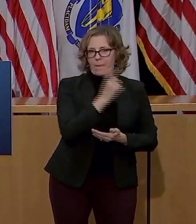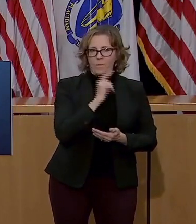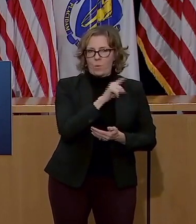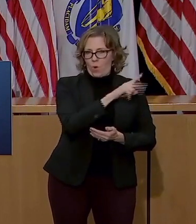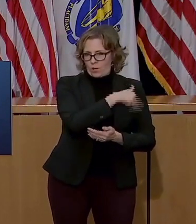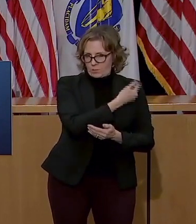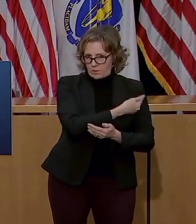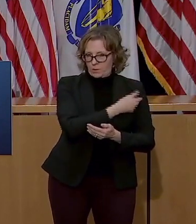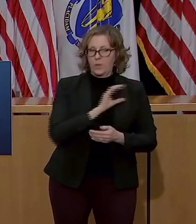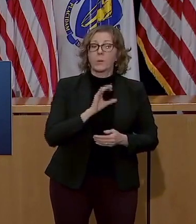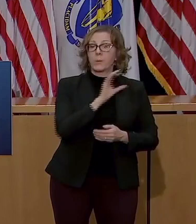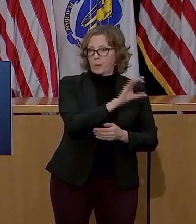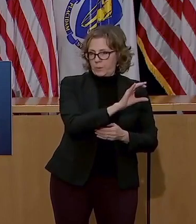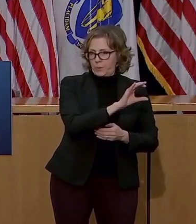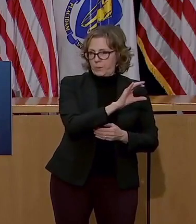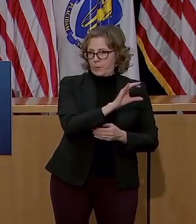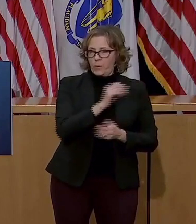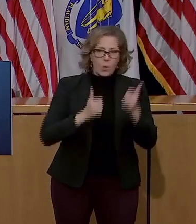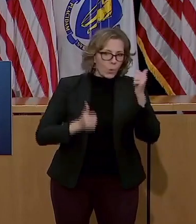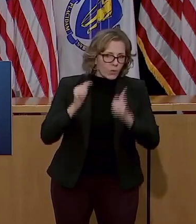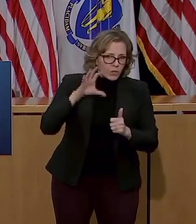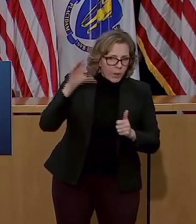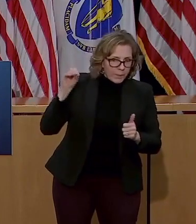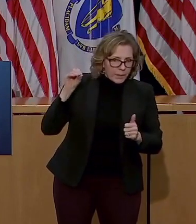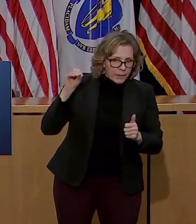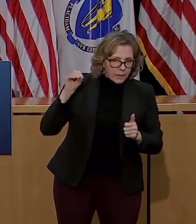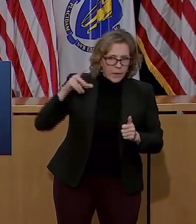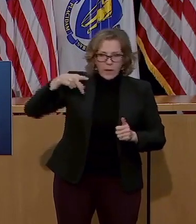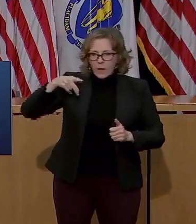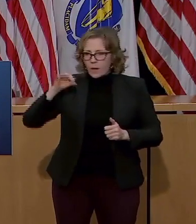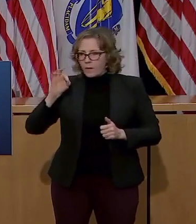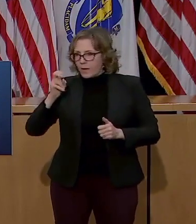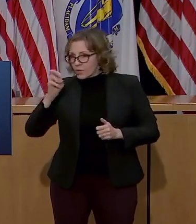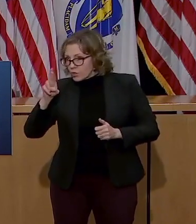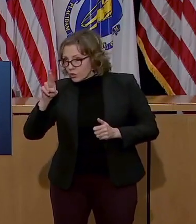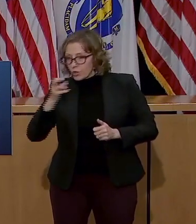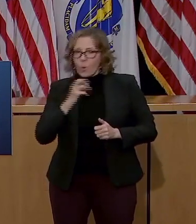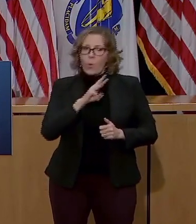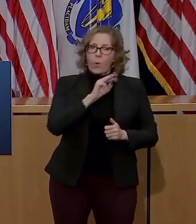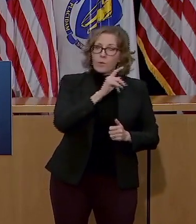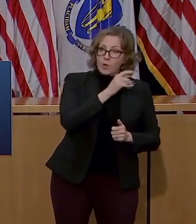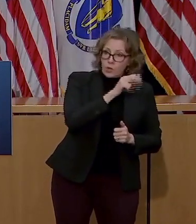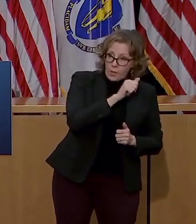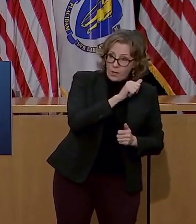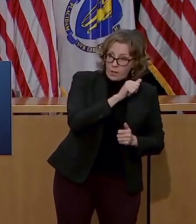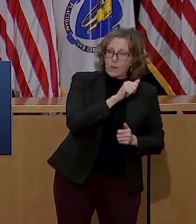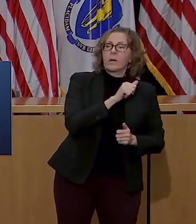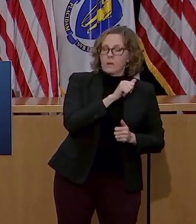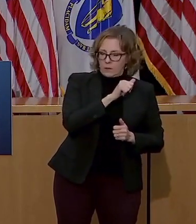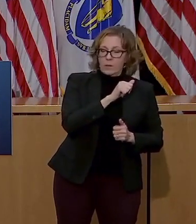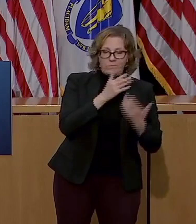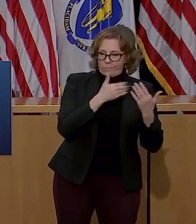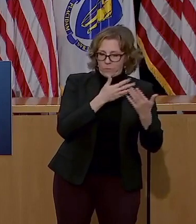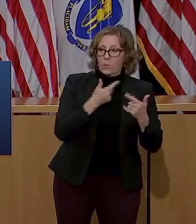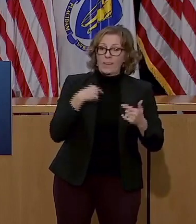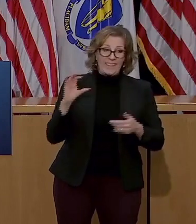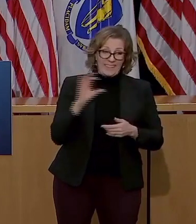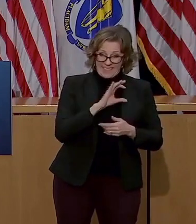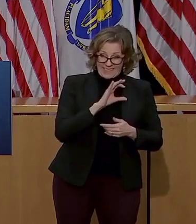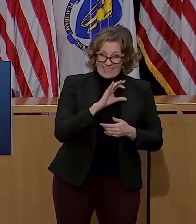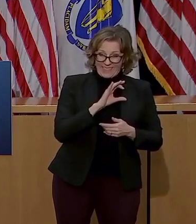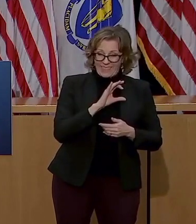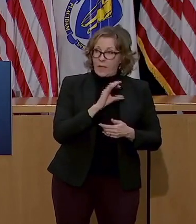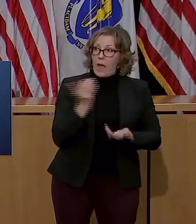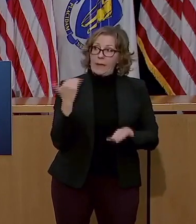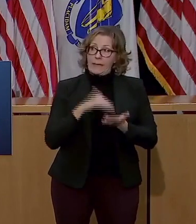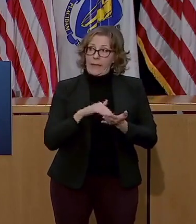was Moderna or Pfizer, then 3 weeks later, we put in another 10,000 doses to make